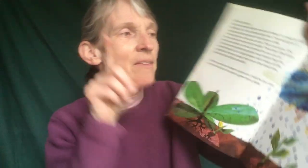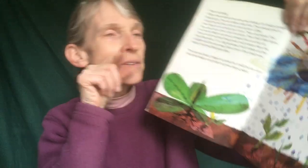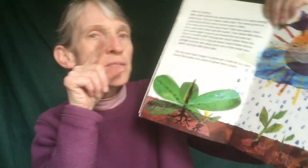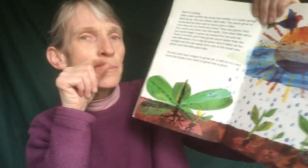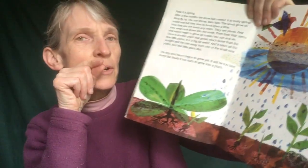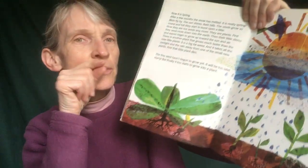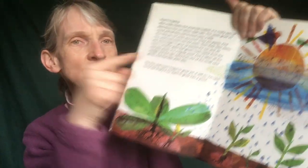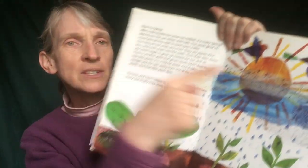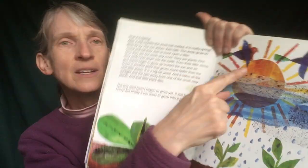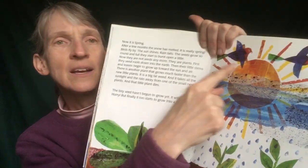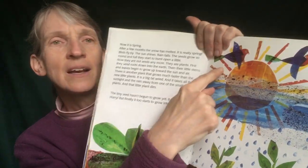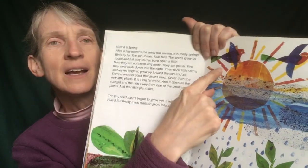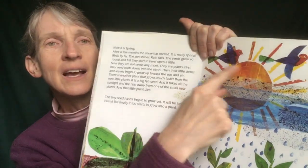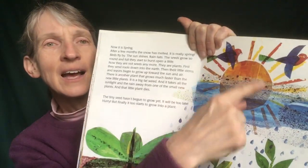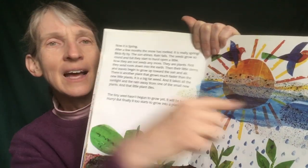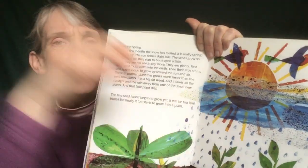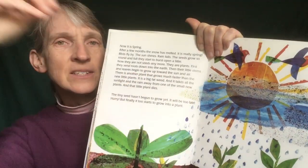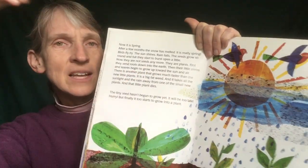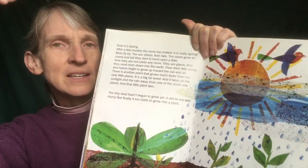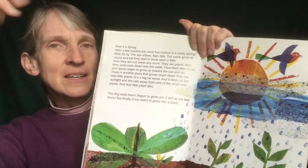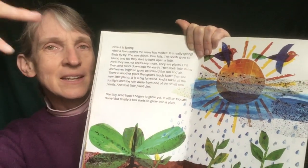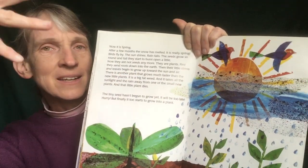There's the birds and the sun.